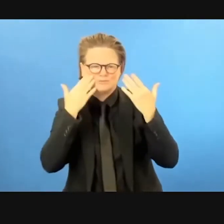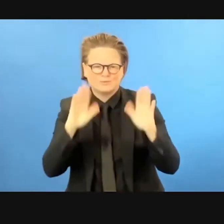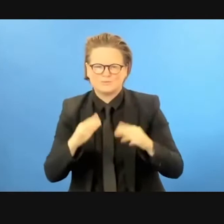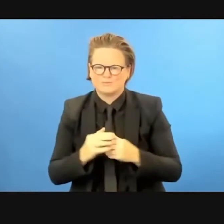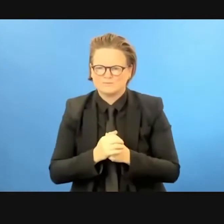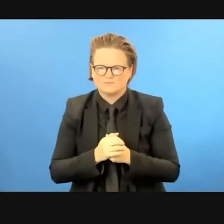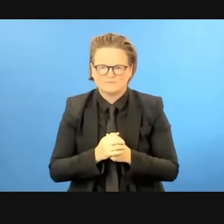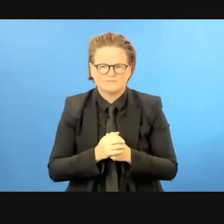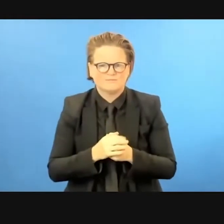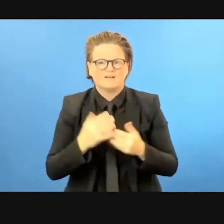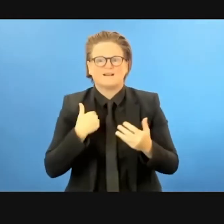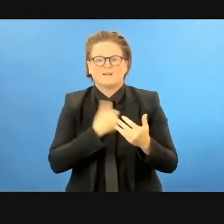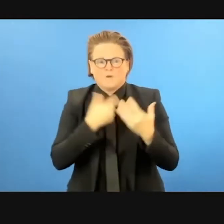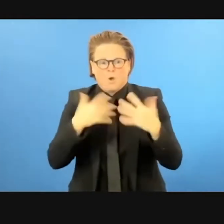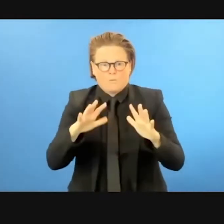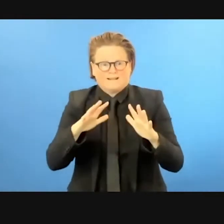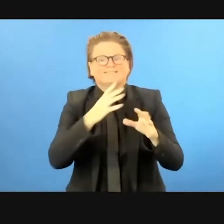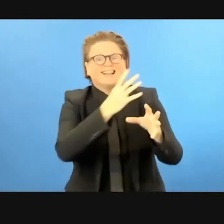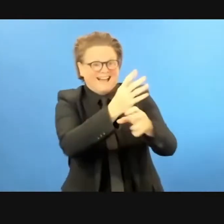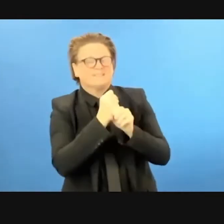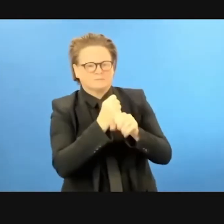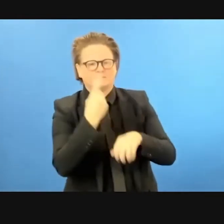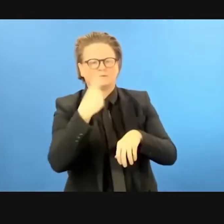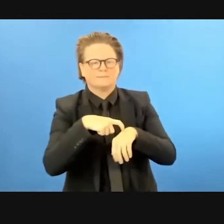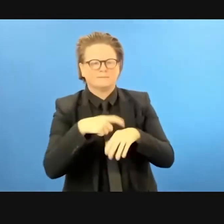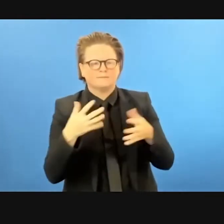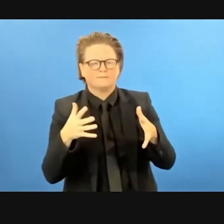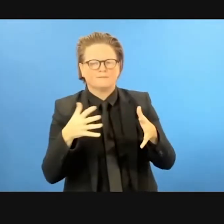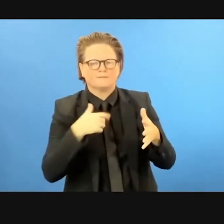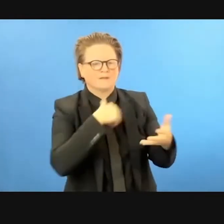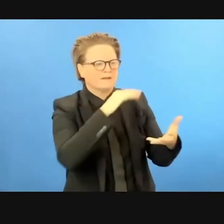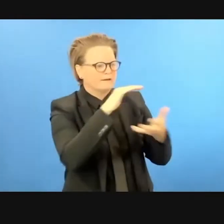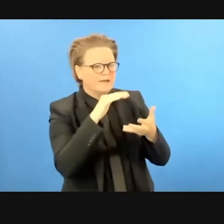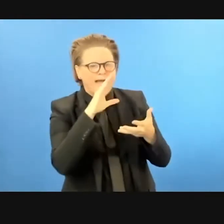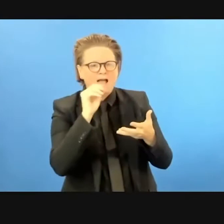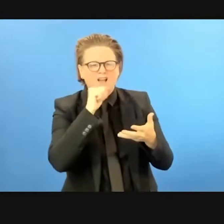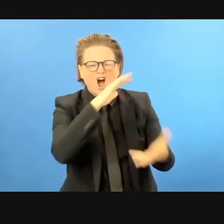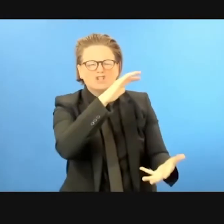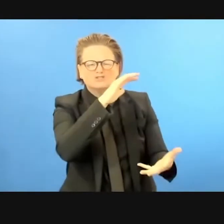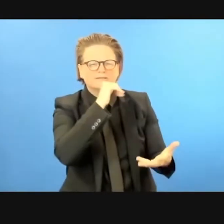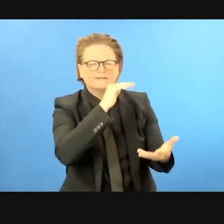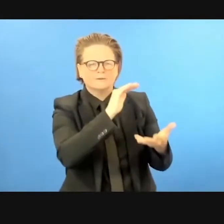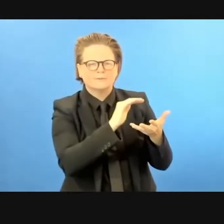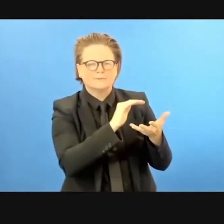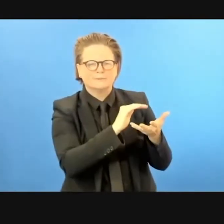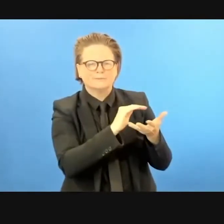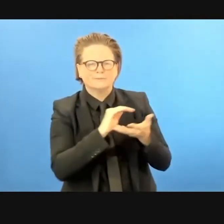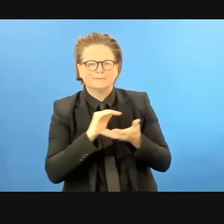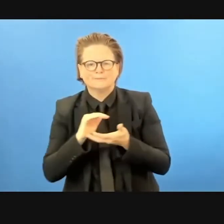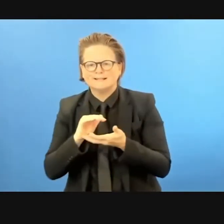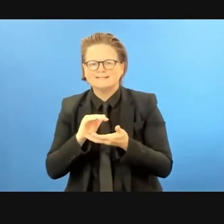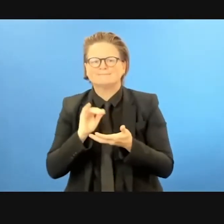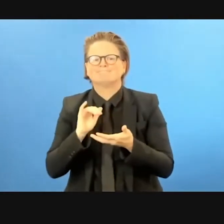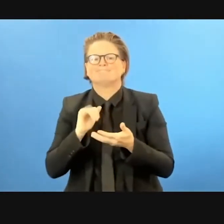allocation. I will say the federal government is directly allocating vaccines to pharmacies,